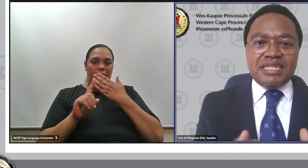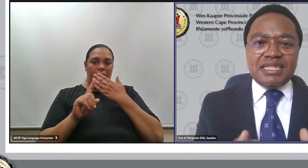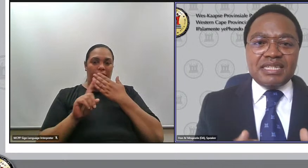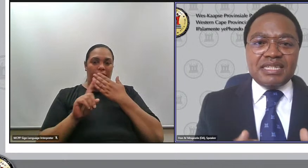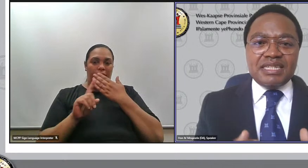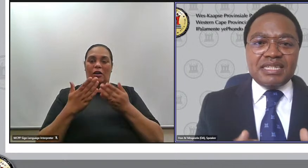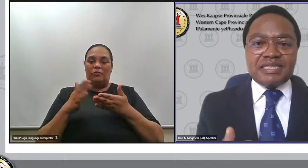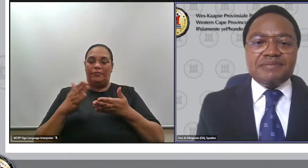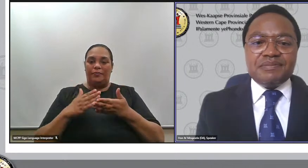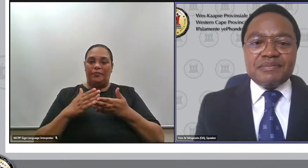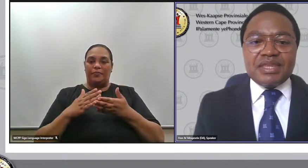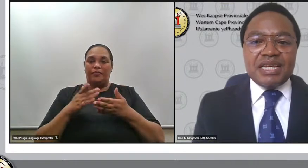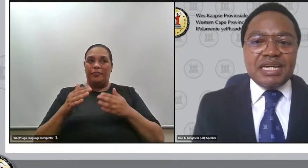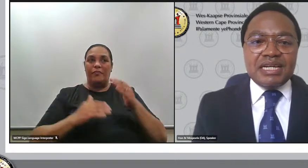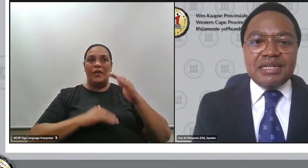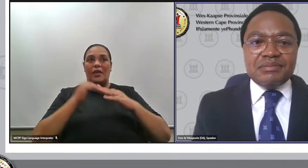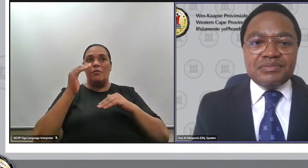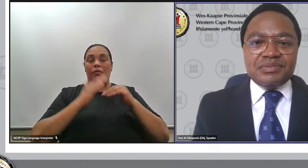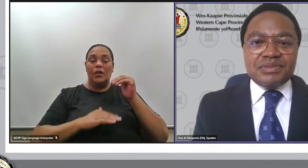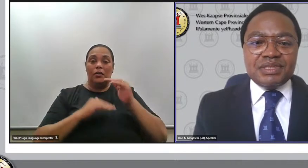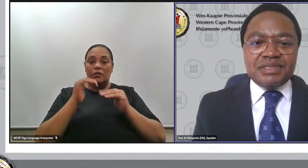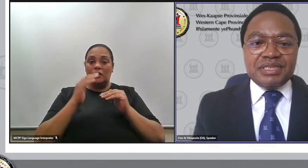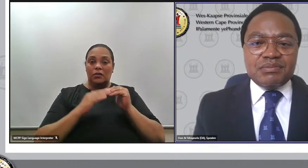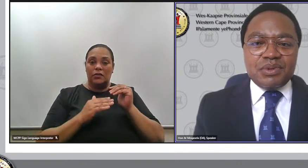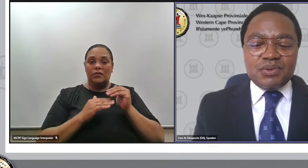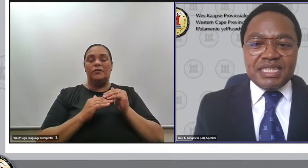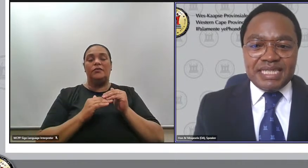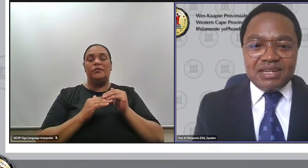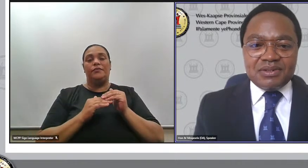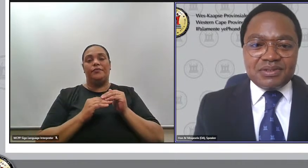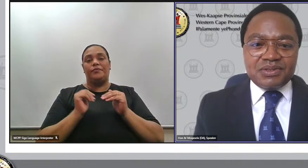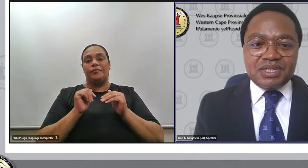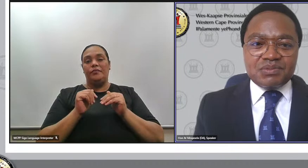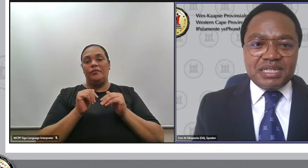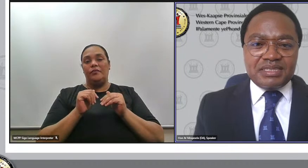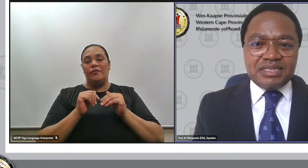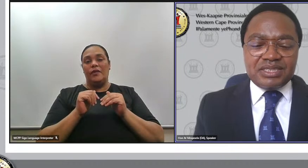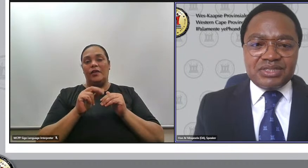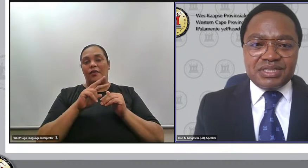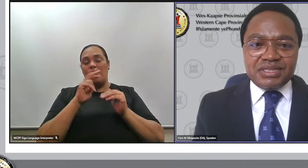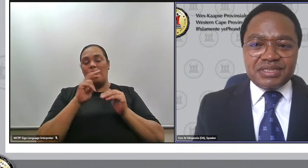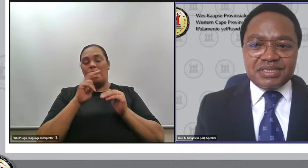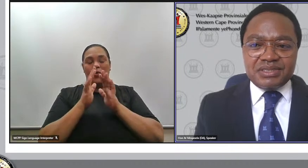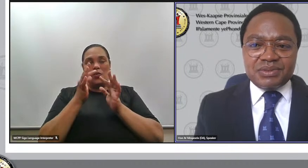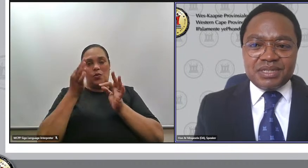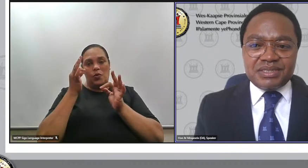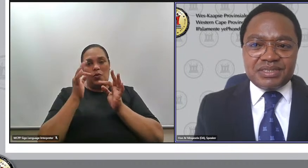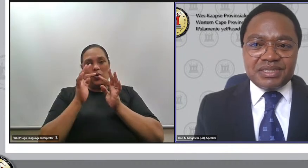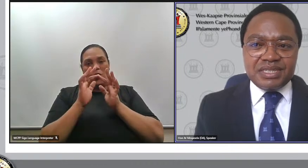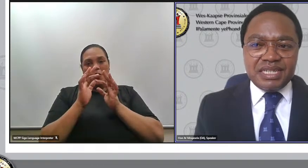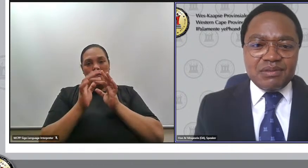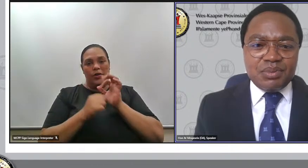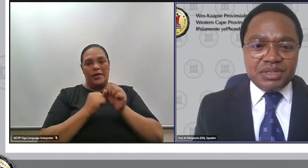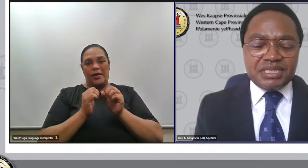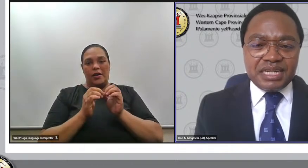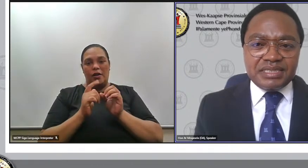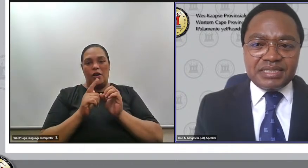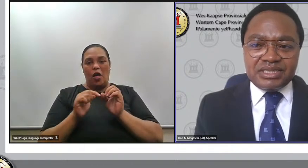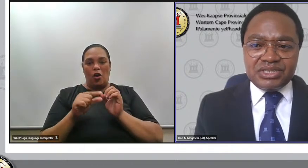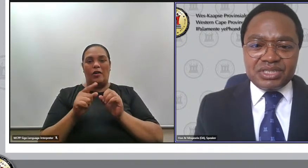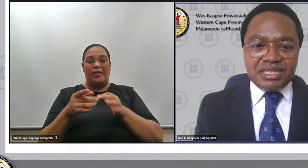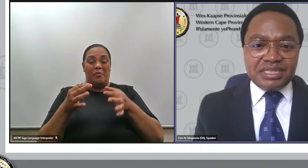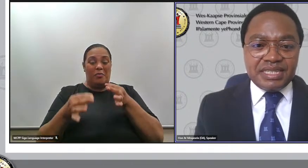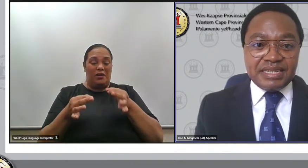illuminating this building in the blue and yellow, it was my decision. It was a